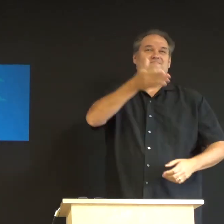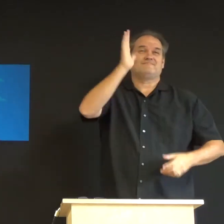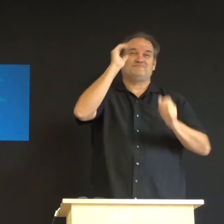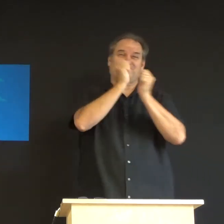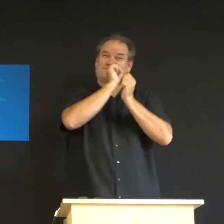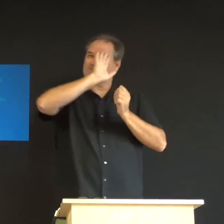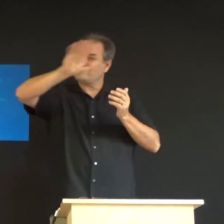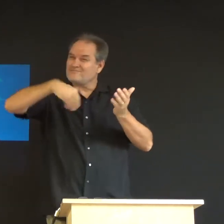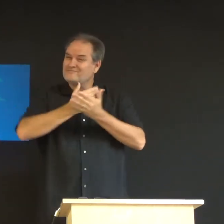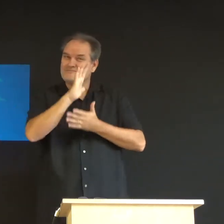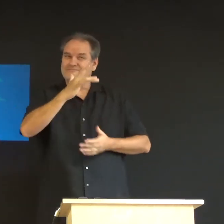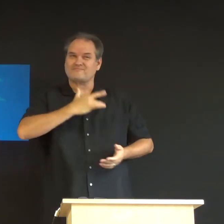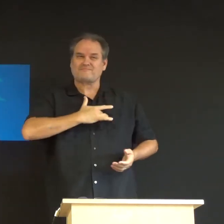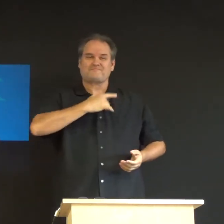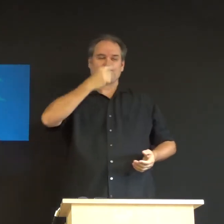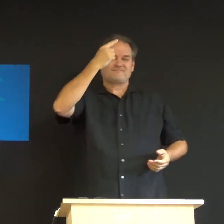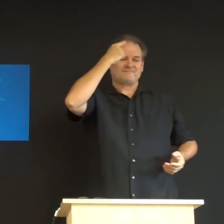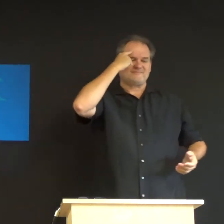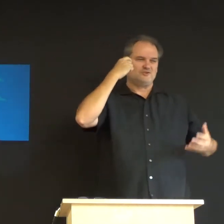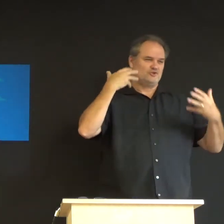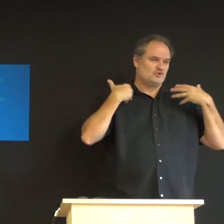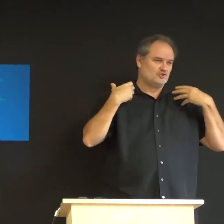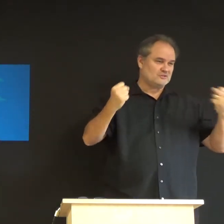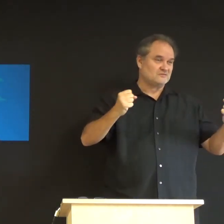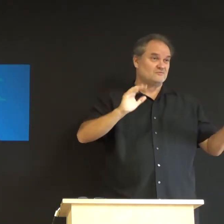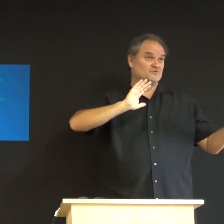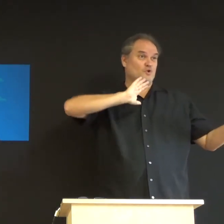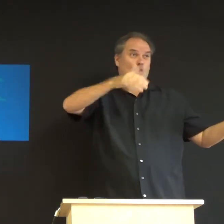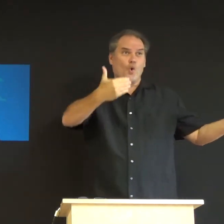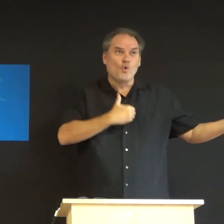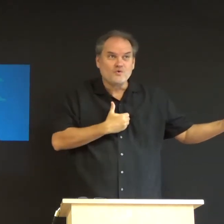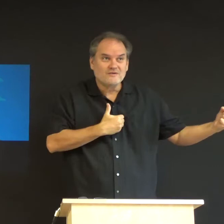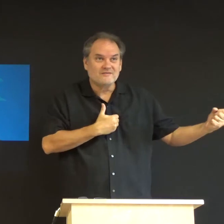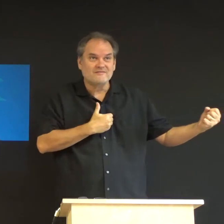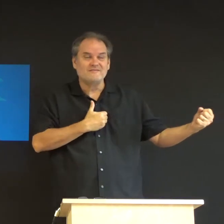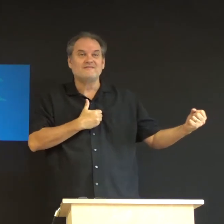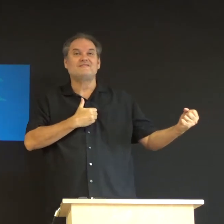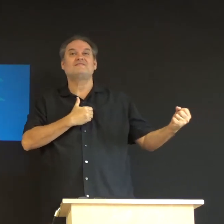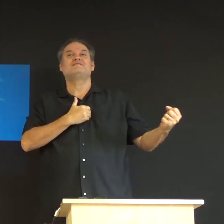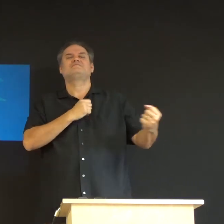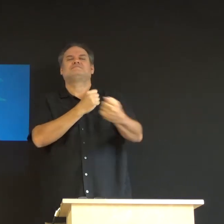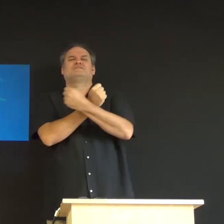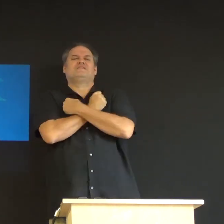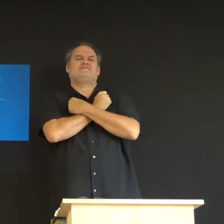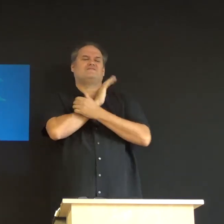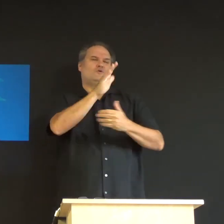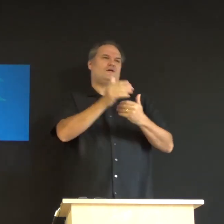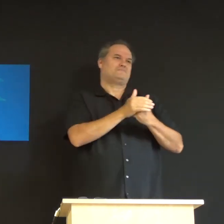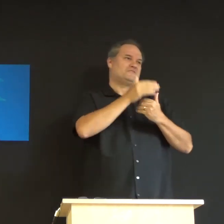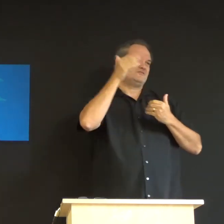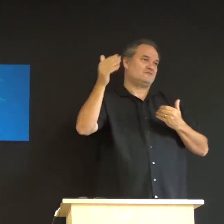Love God with all your heart, your mind, and your strength and soul. Love your